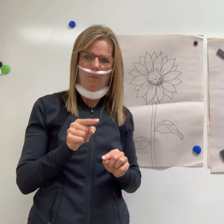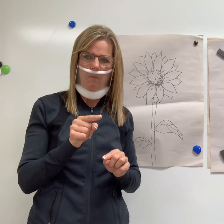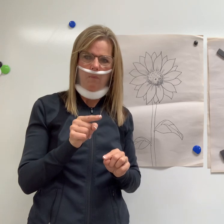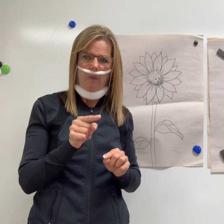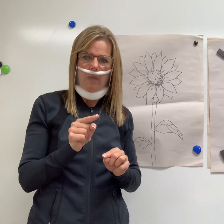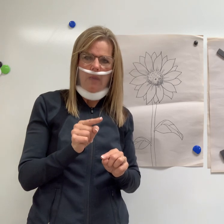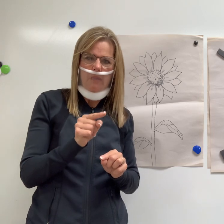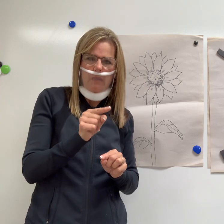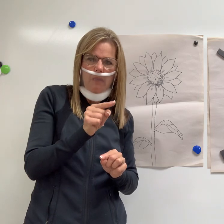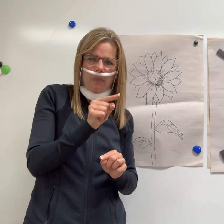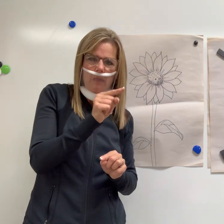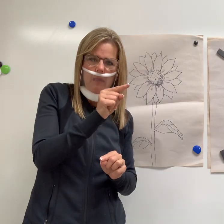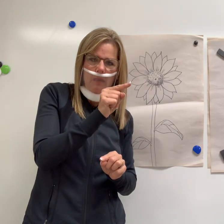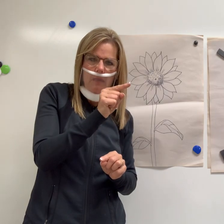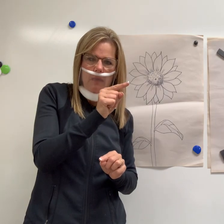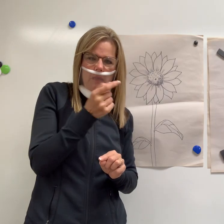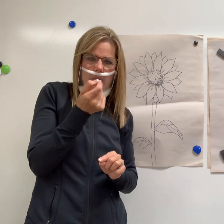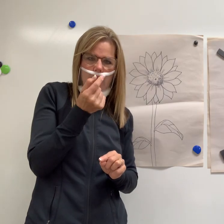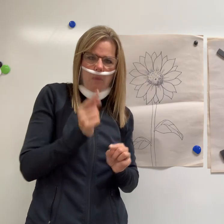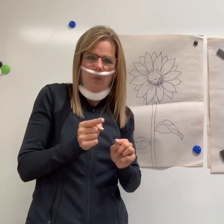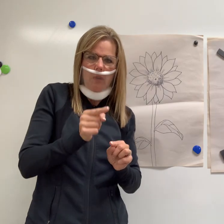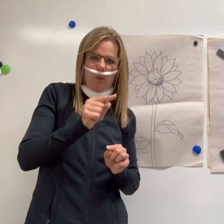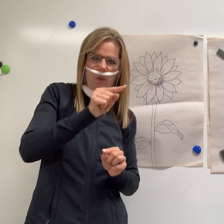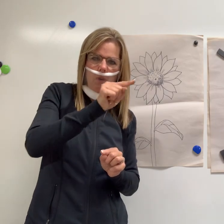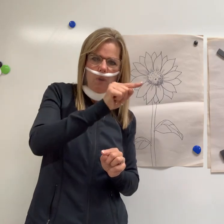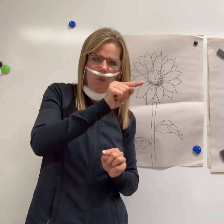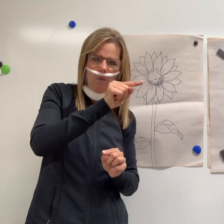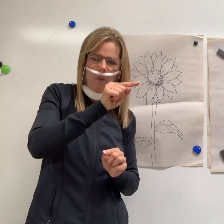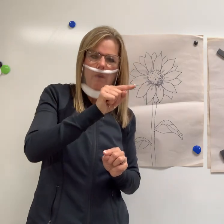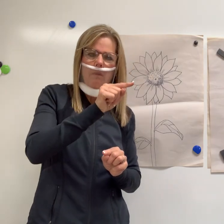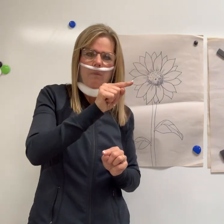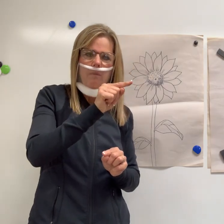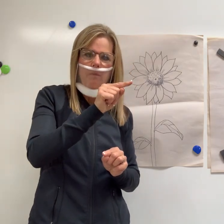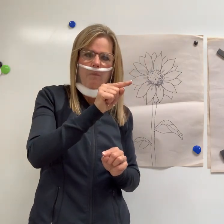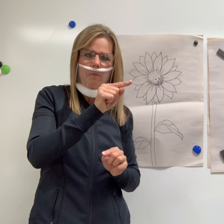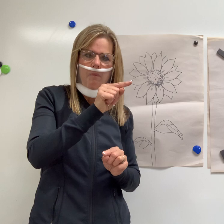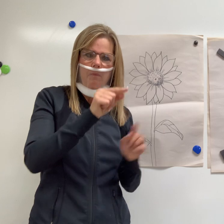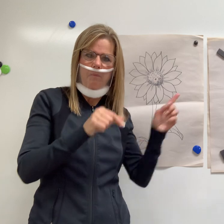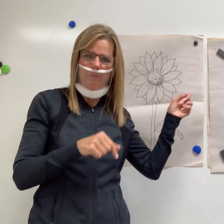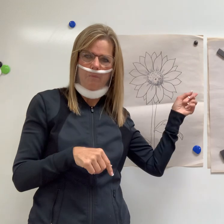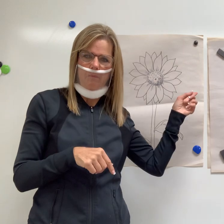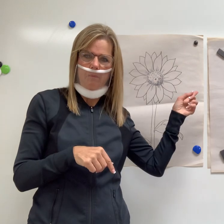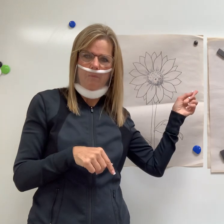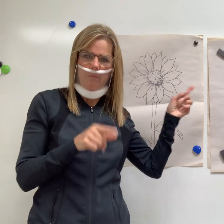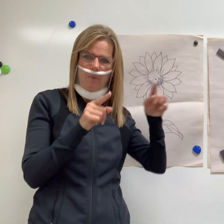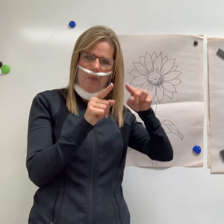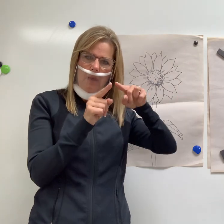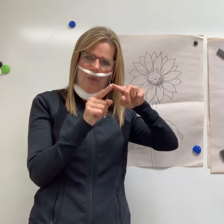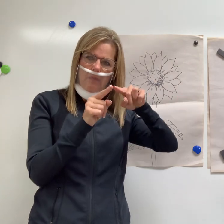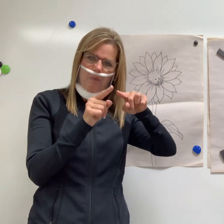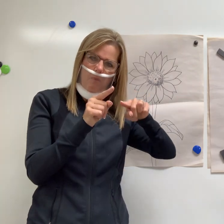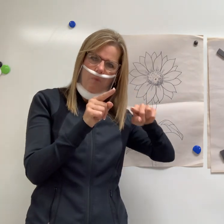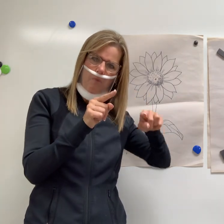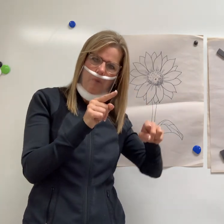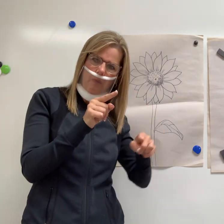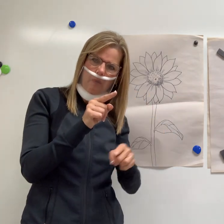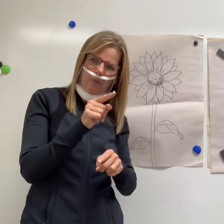little skinnier at the end by just making a tiny little curve line down, pretty skinny. And I'm going to bring it back in and